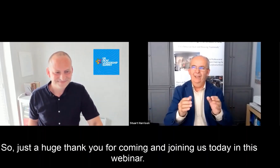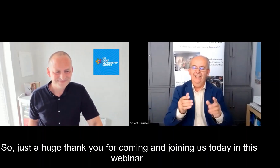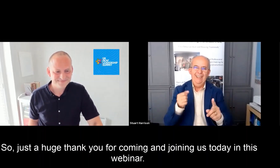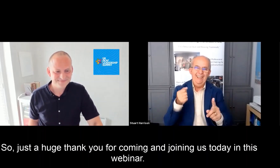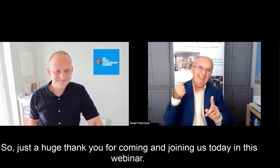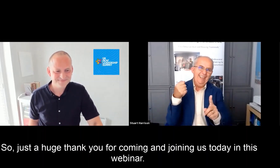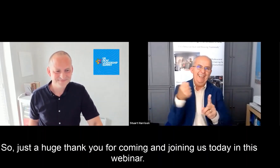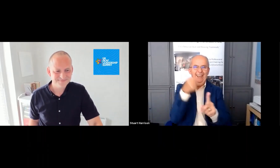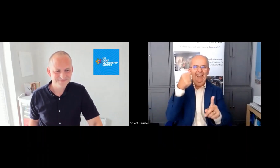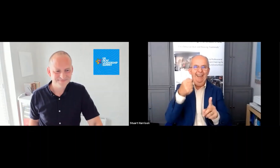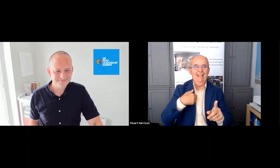seminar.